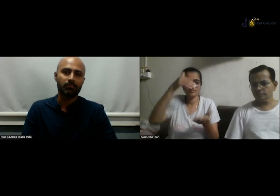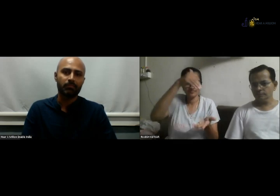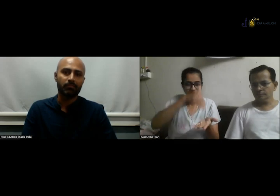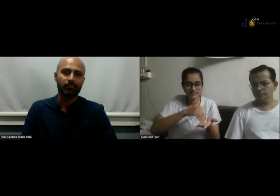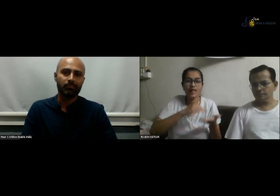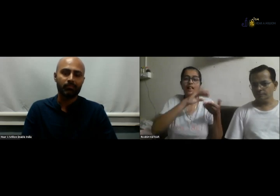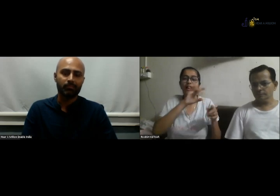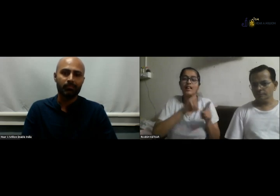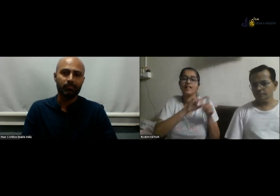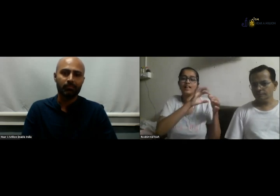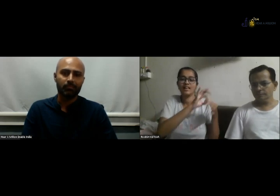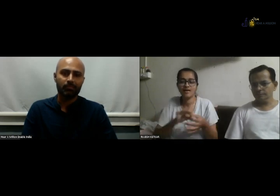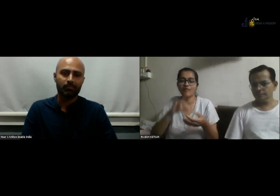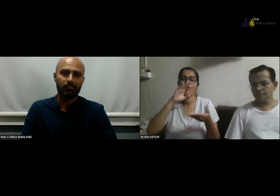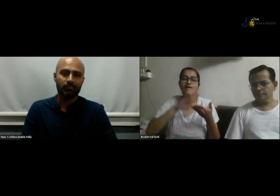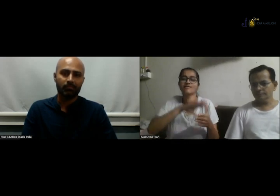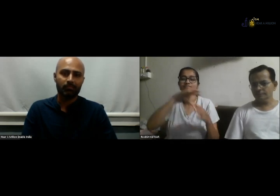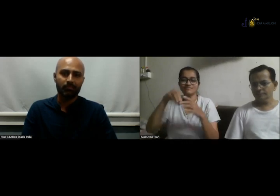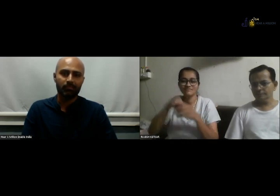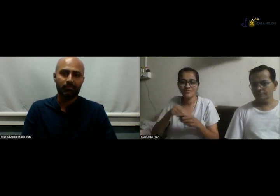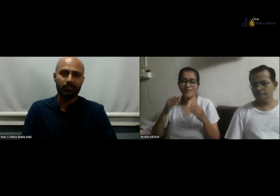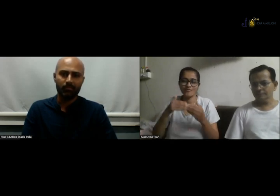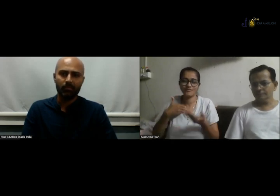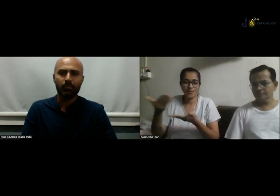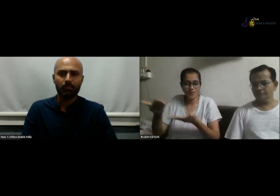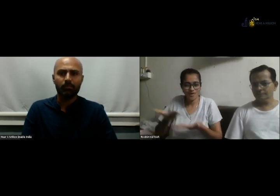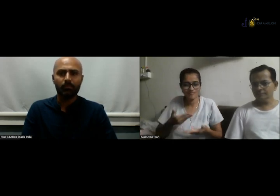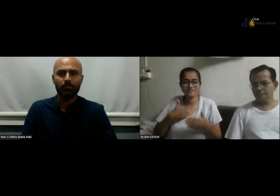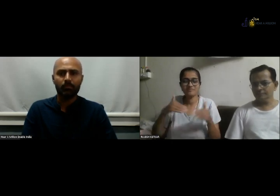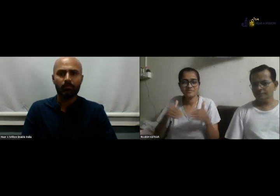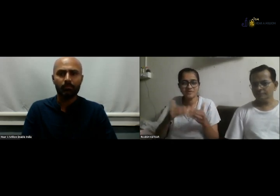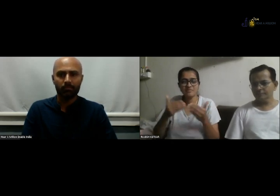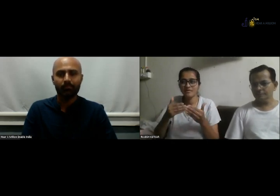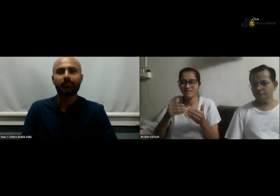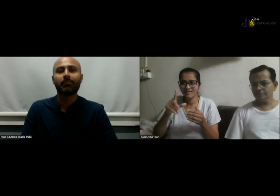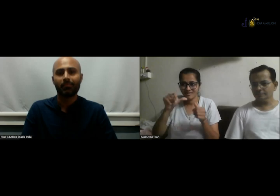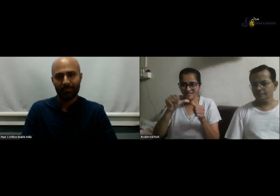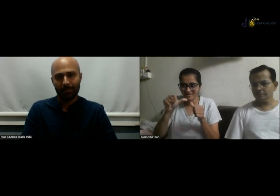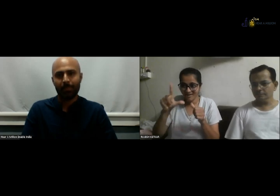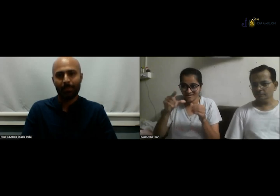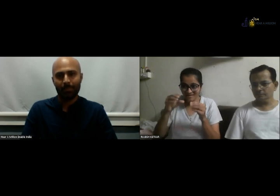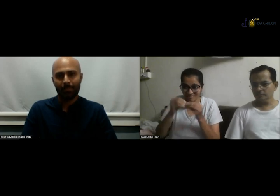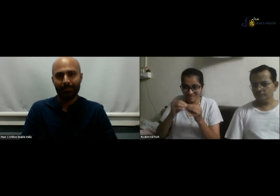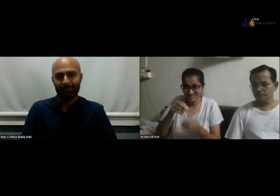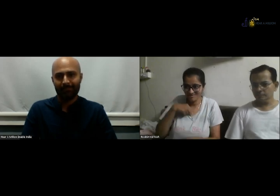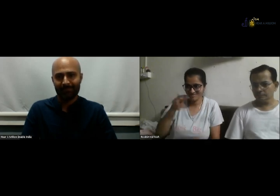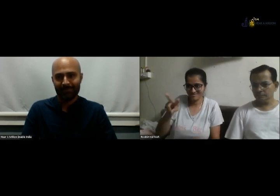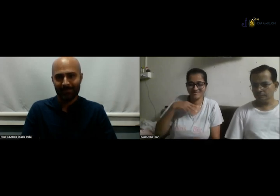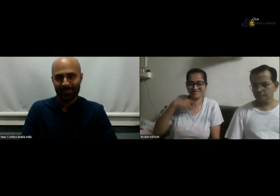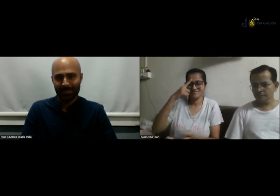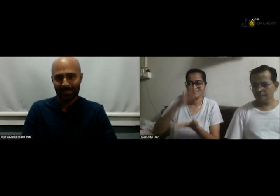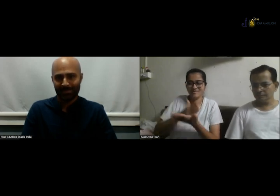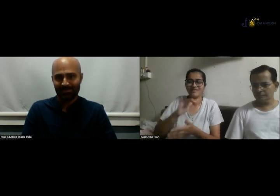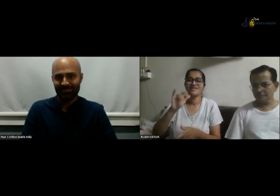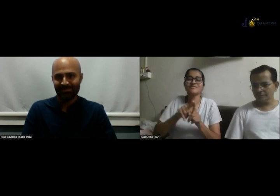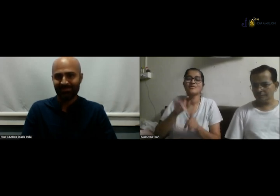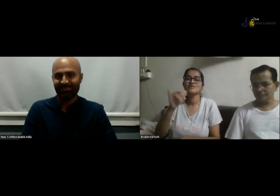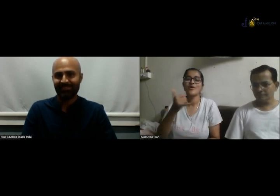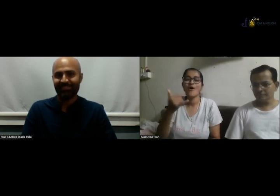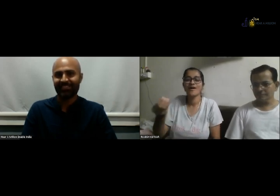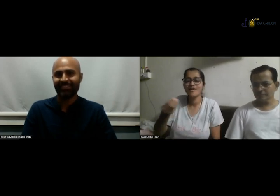So I got to know about Sudamni from Yashdeep, because then we had Yashdeep here.